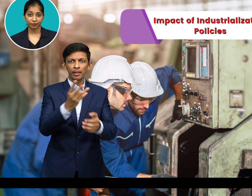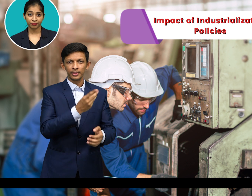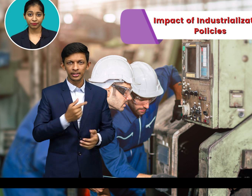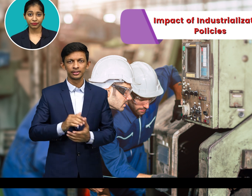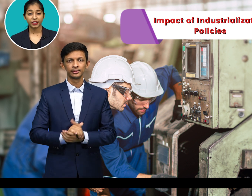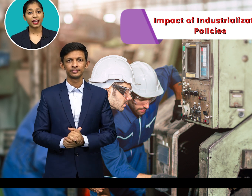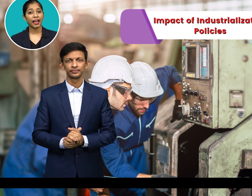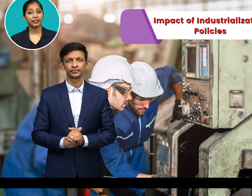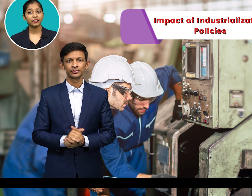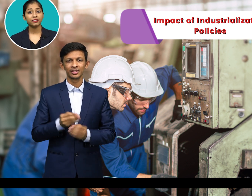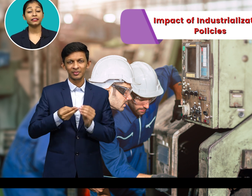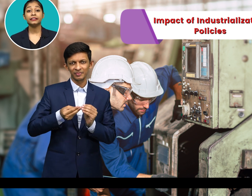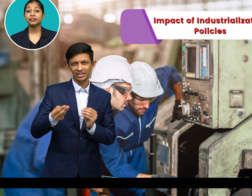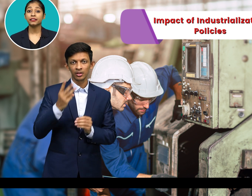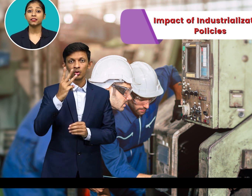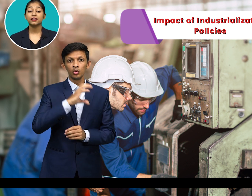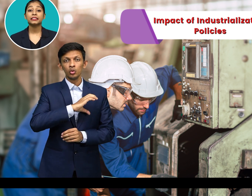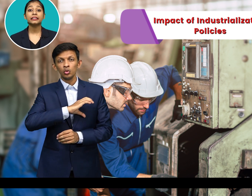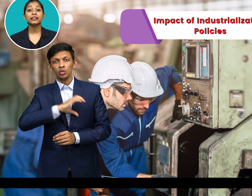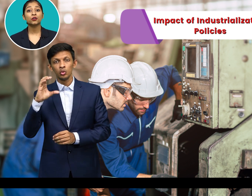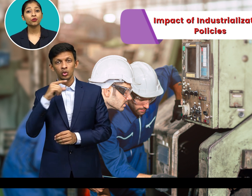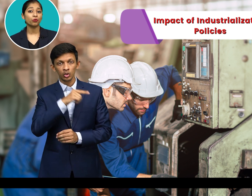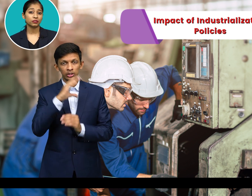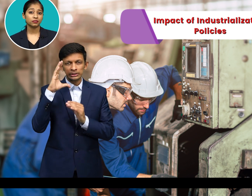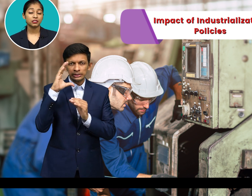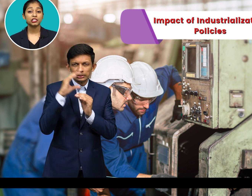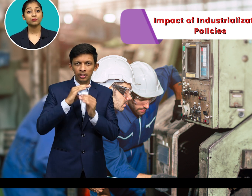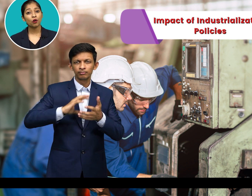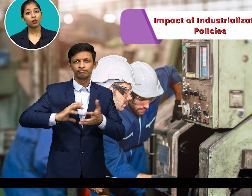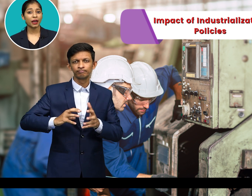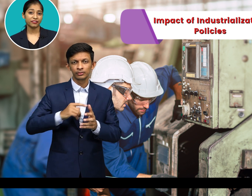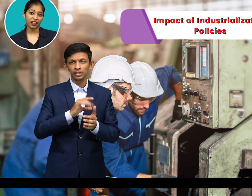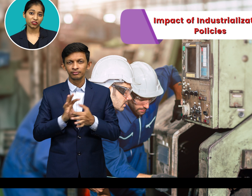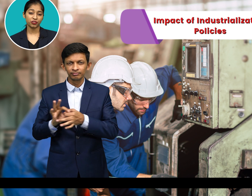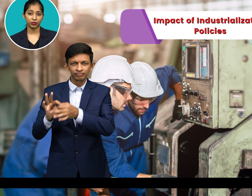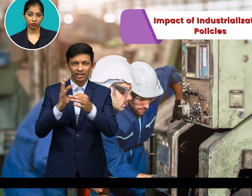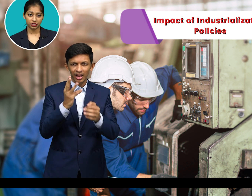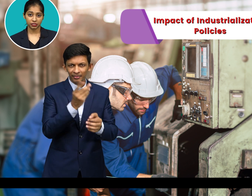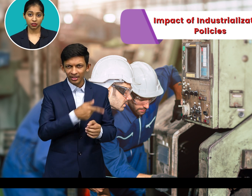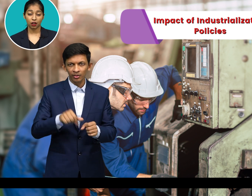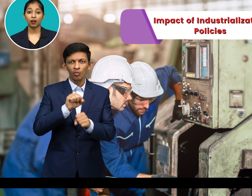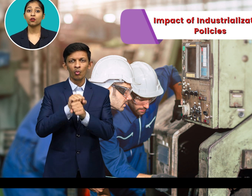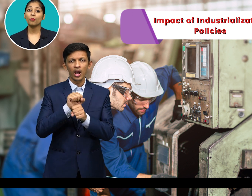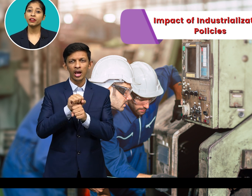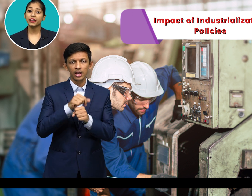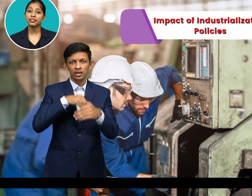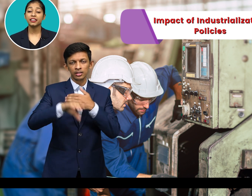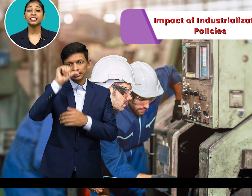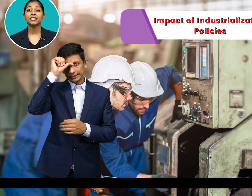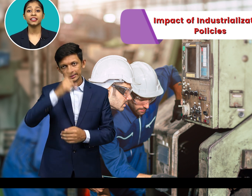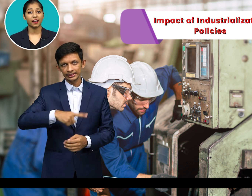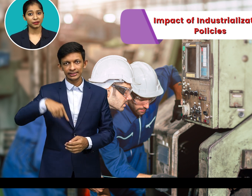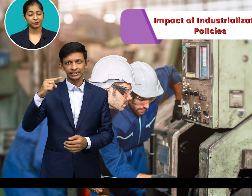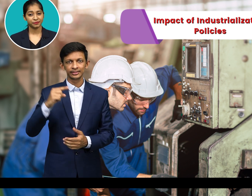units, and nearly 3 crore small manufacturing units are operating